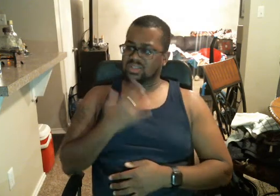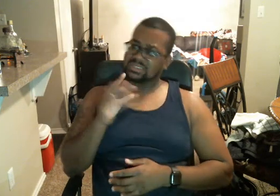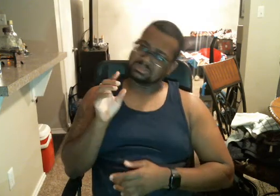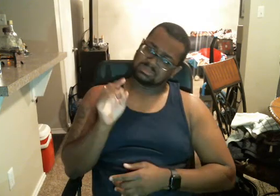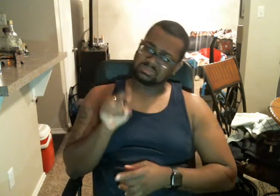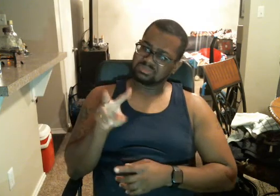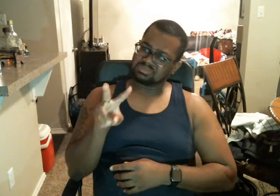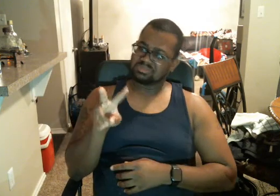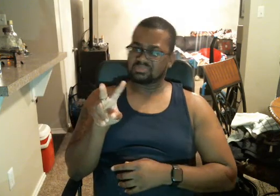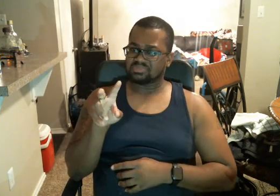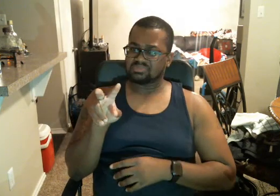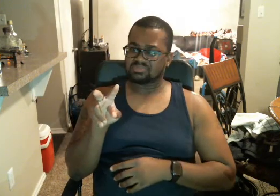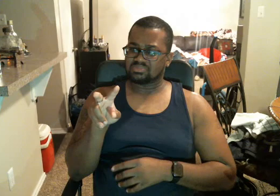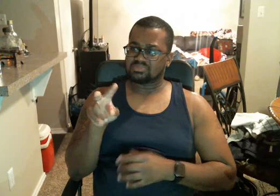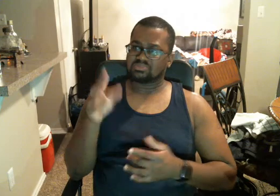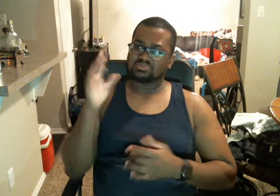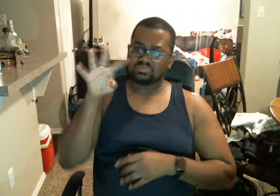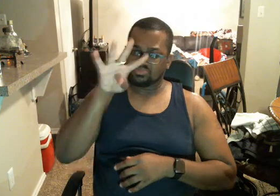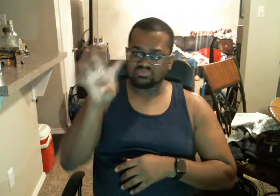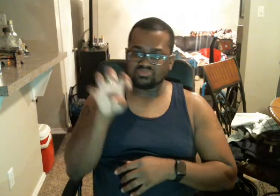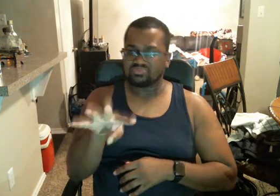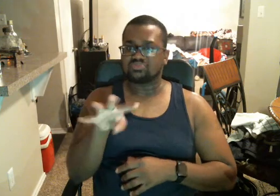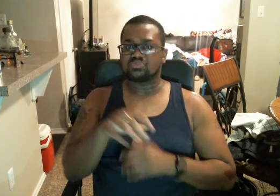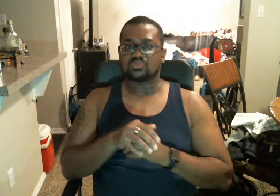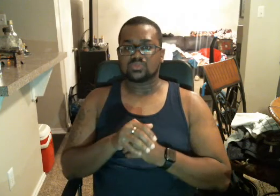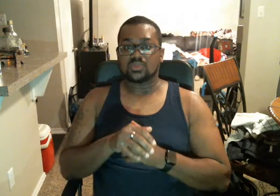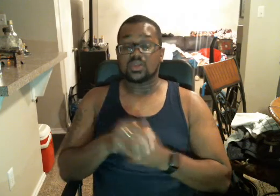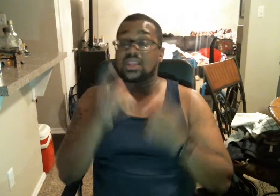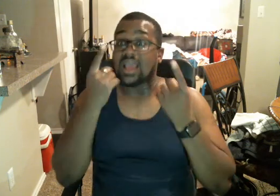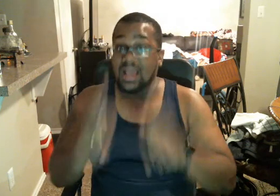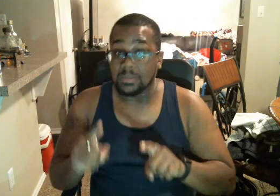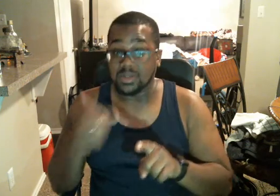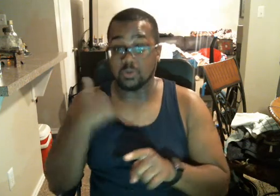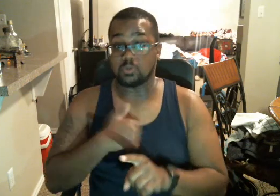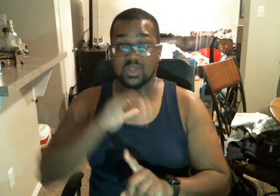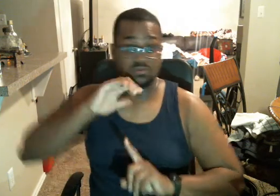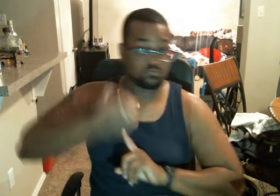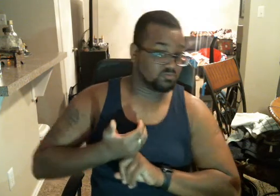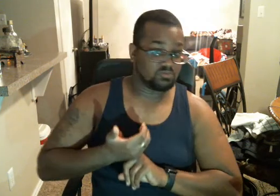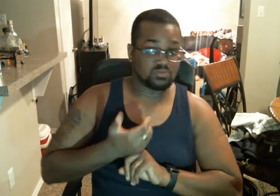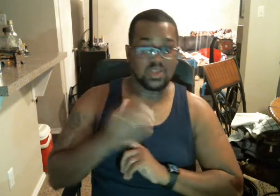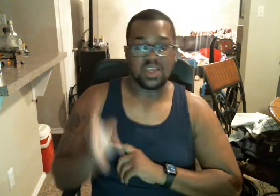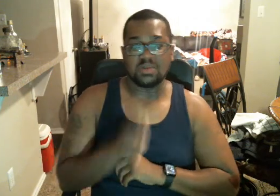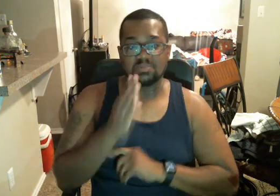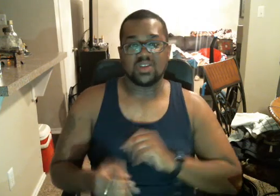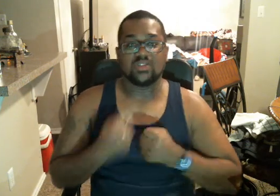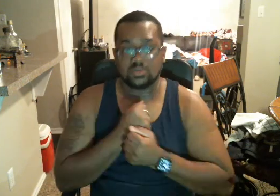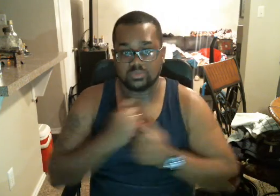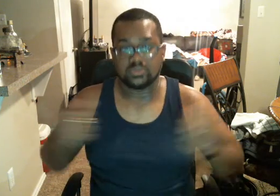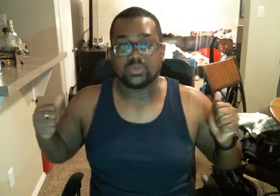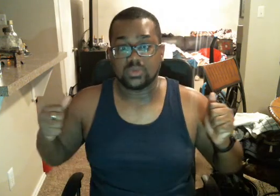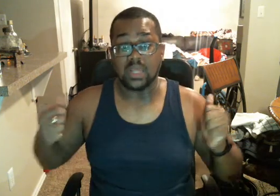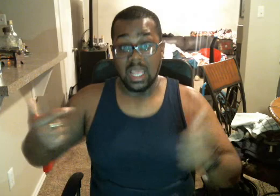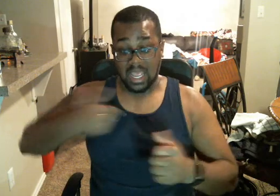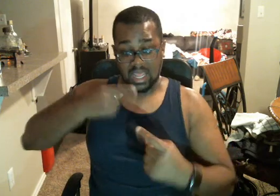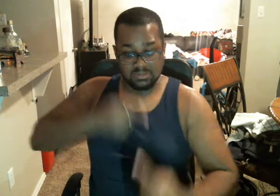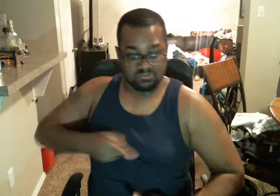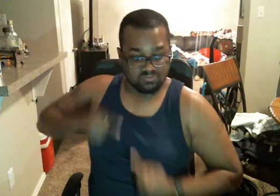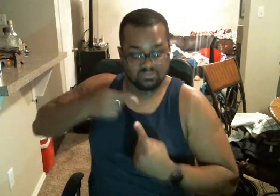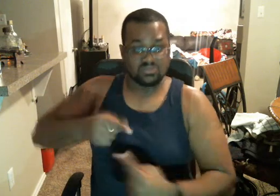He's not depressed. We wear the mask. We show you what we think you want to see. I have suffered from a mental health issue for 18